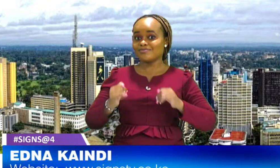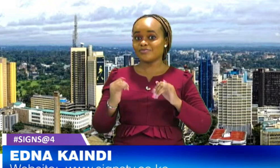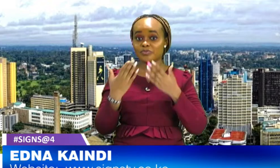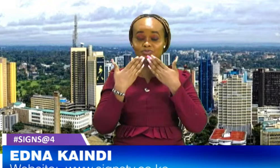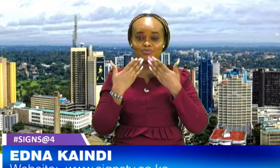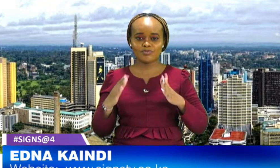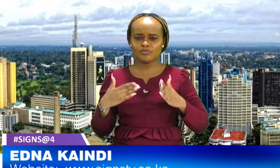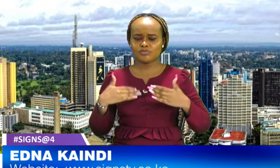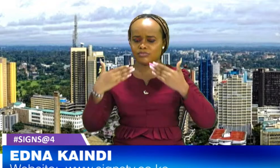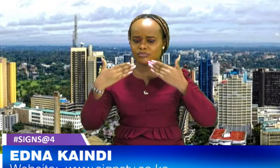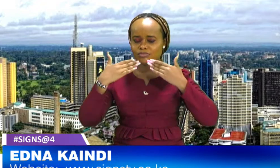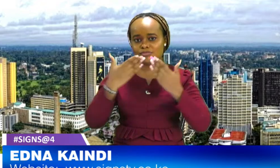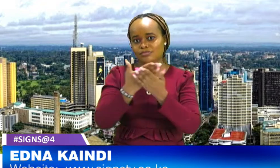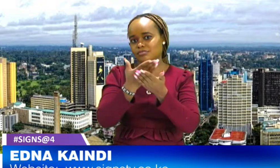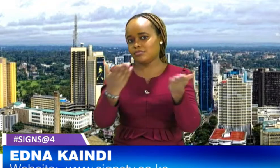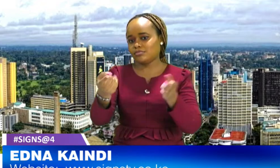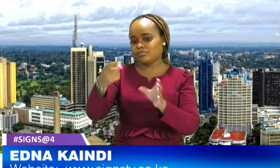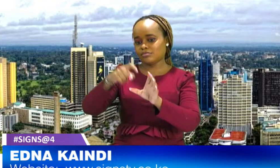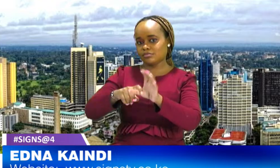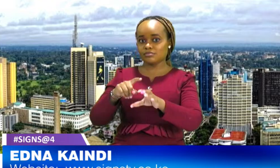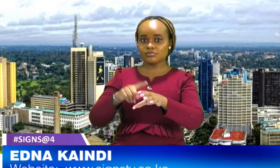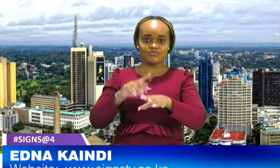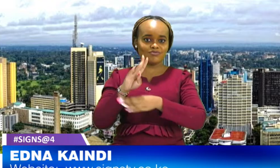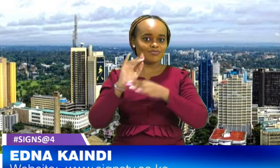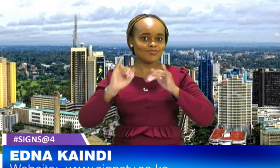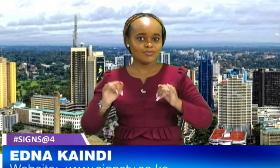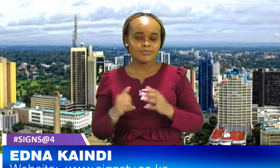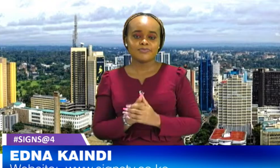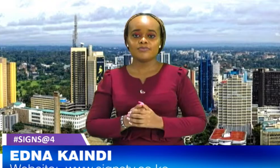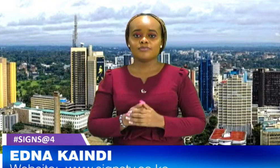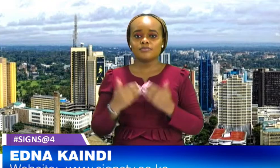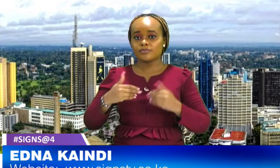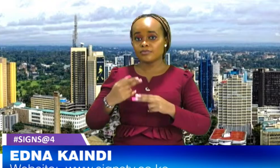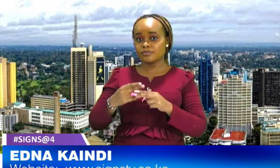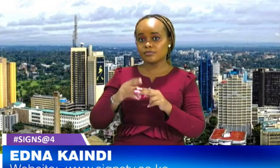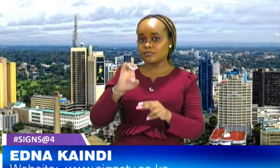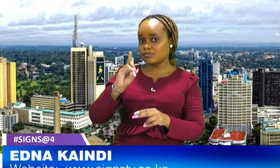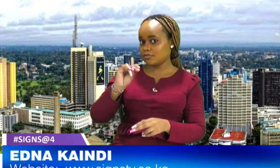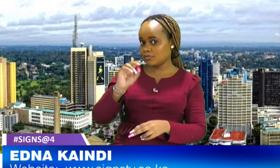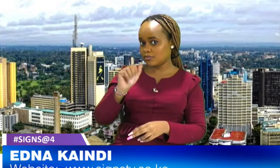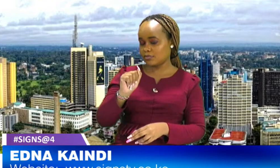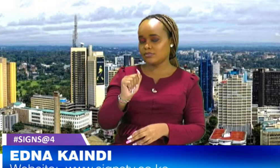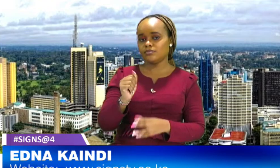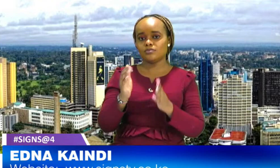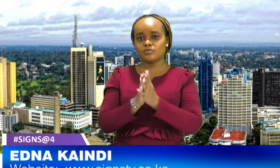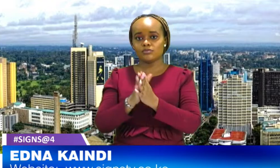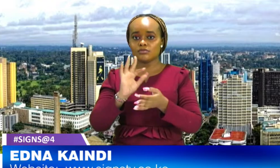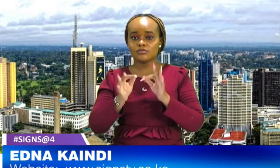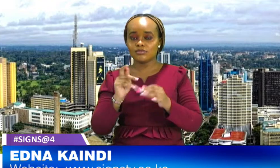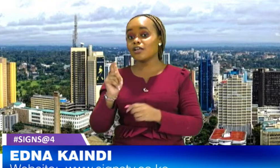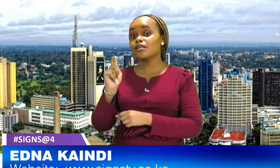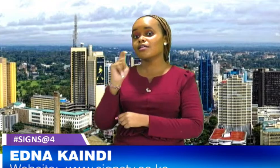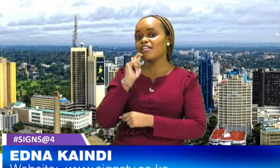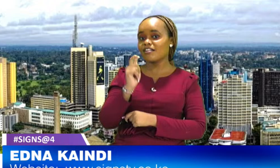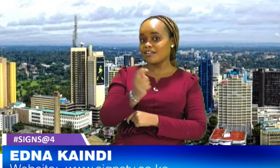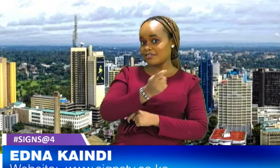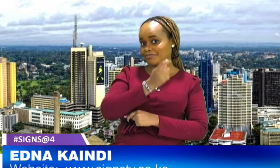And that story sums up our news briefing. Thank you so much for joining me for the brief news at 4 p.m. You've been with me, Edna Kaindi,